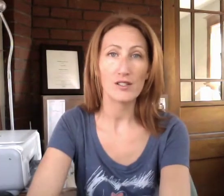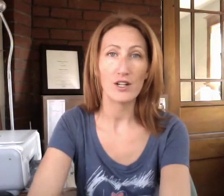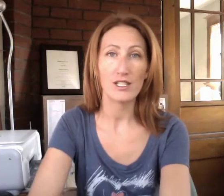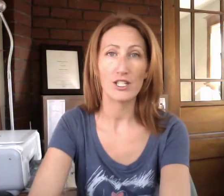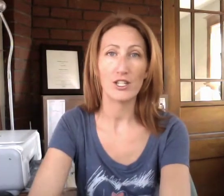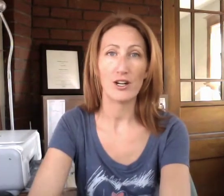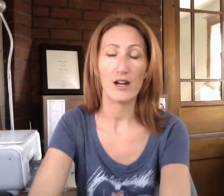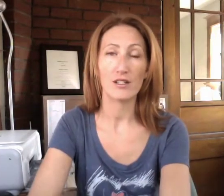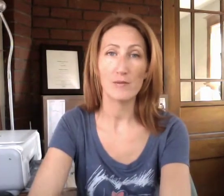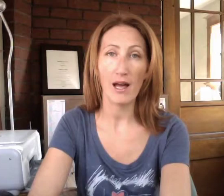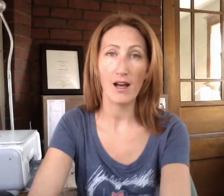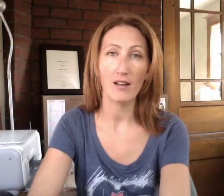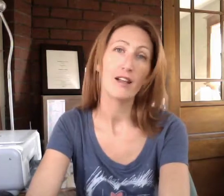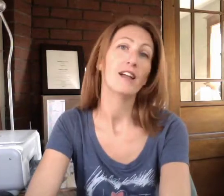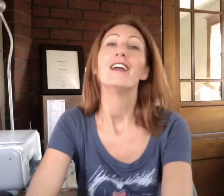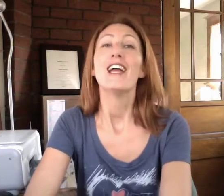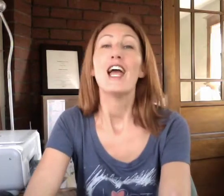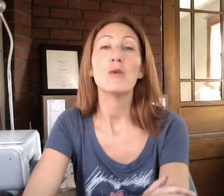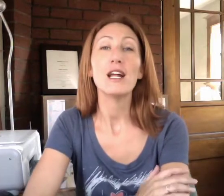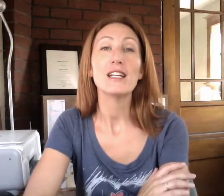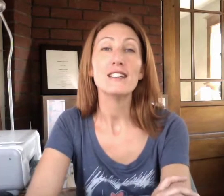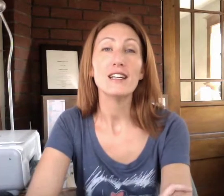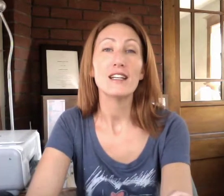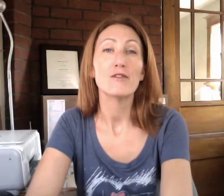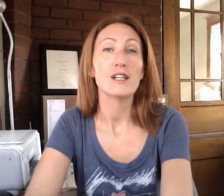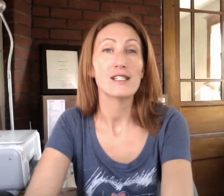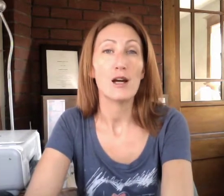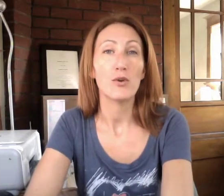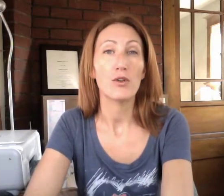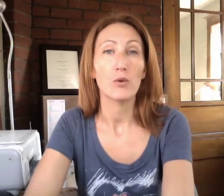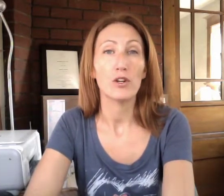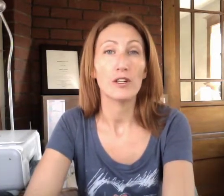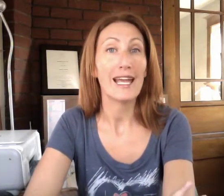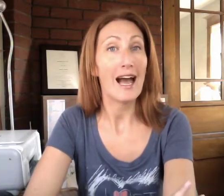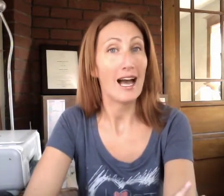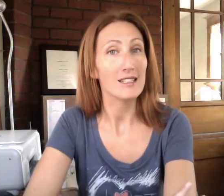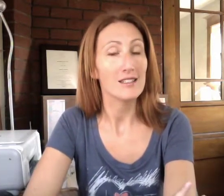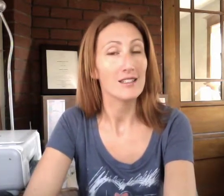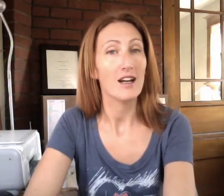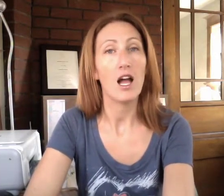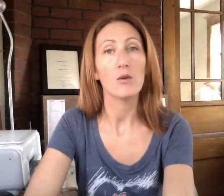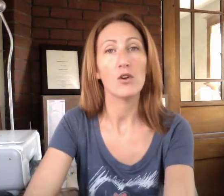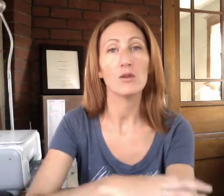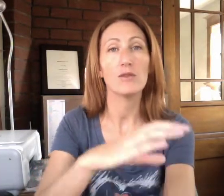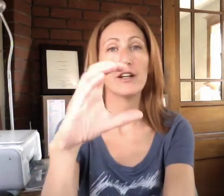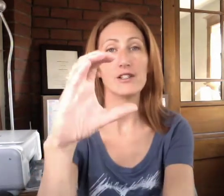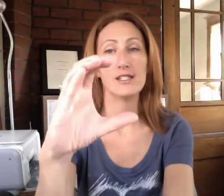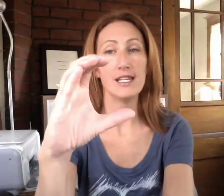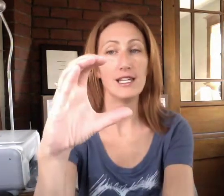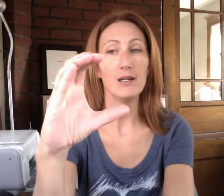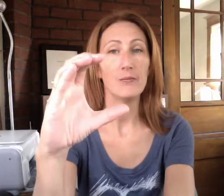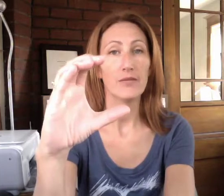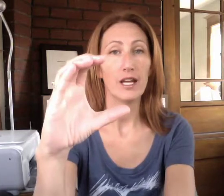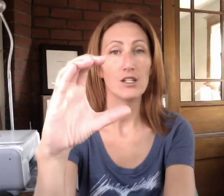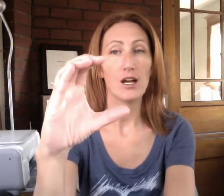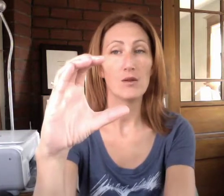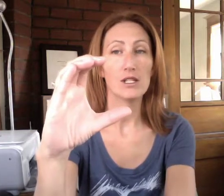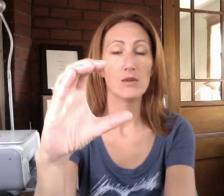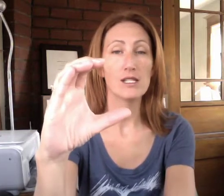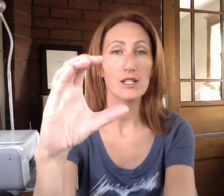start teaching her how to spell. And what I did, for example, the word cat, I would hold up the letter C and I would say, "What sound does